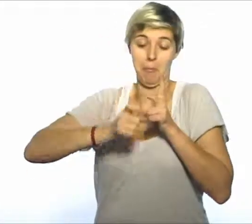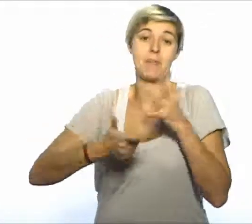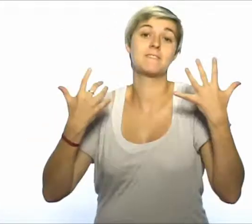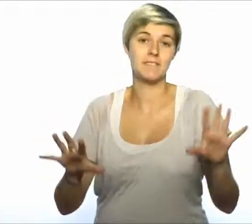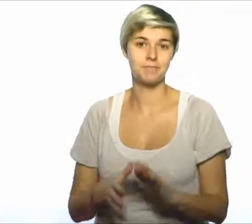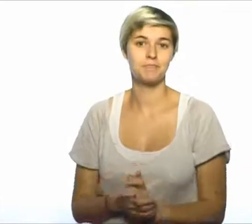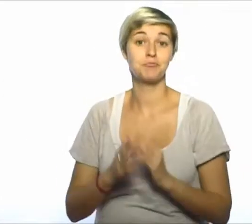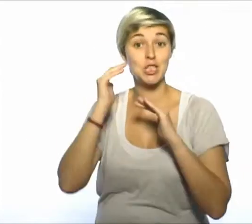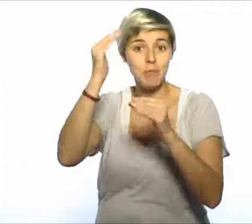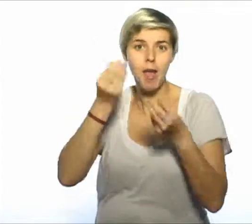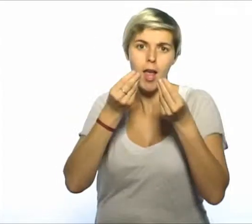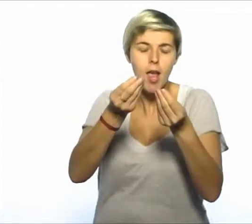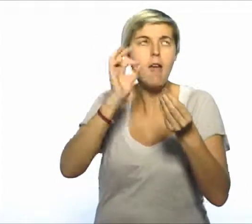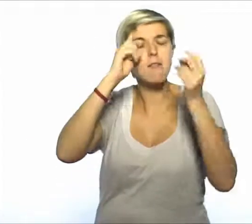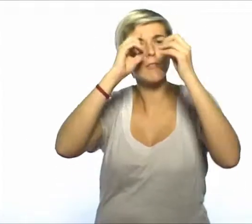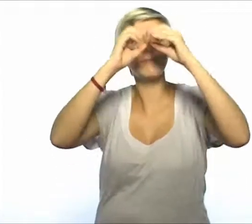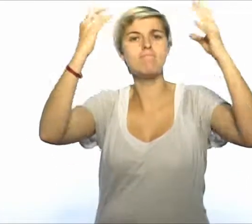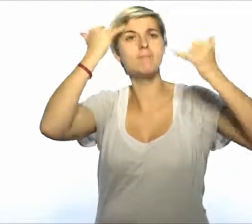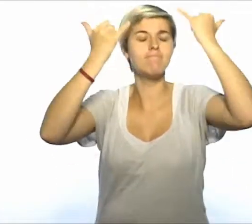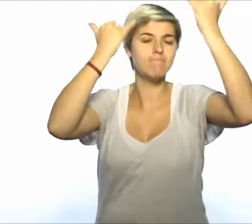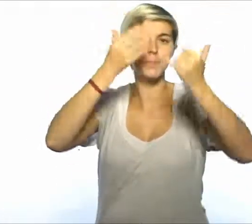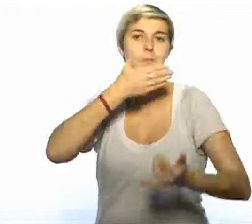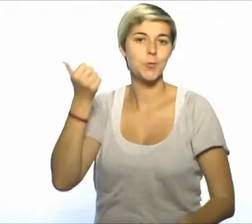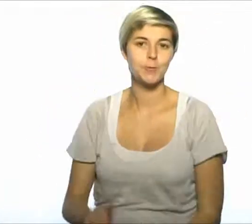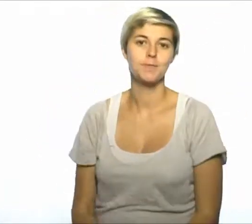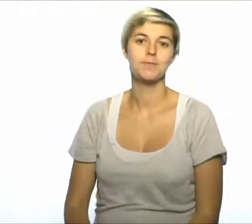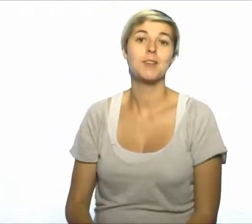So, this is the end of my presentation. I hope you have a better idea of what